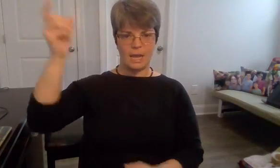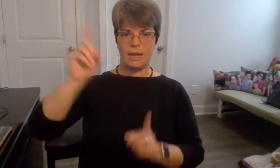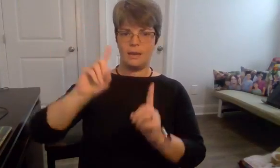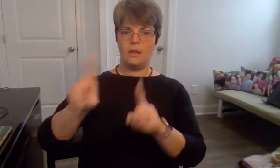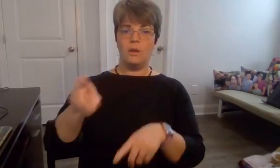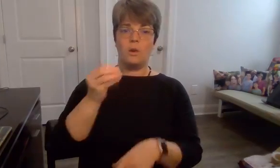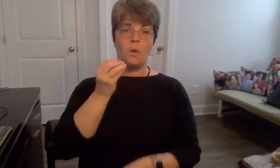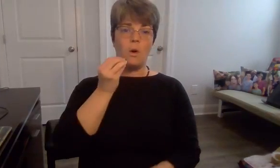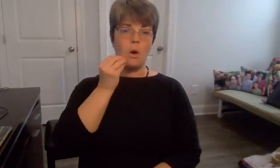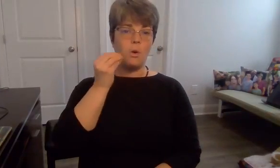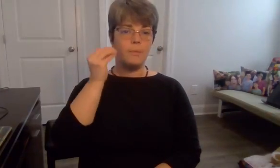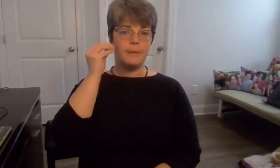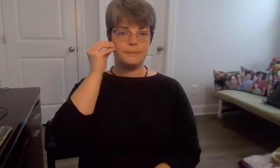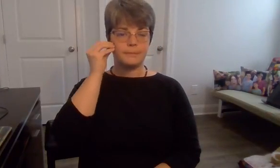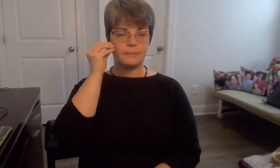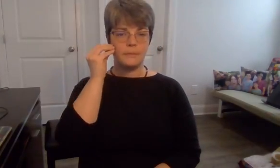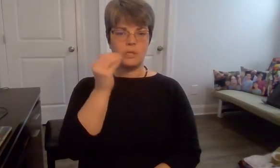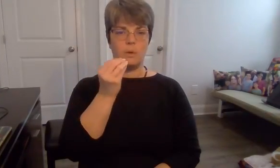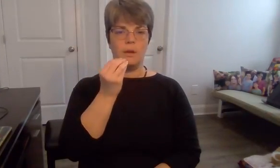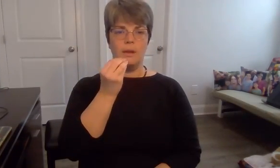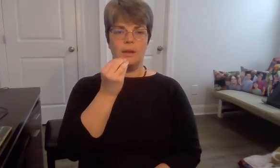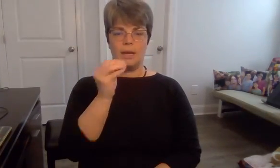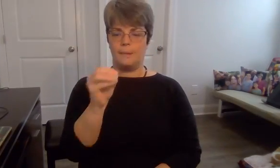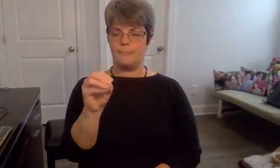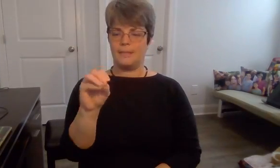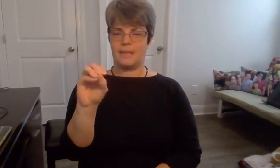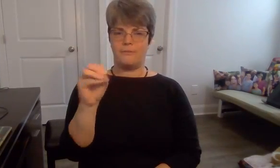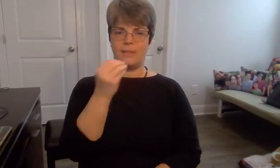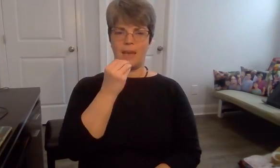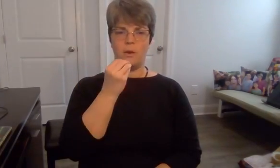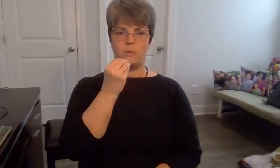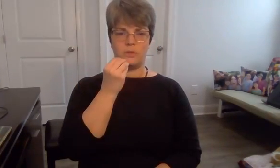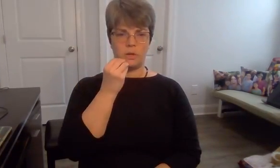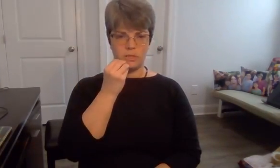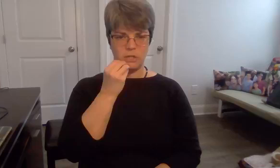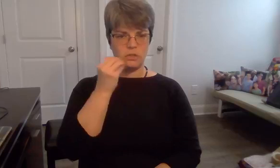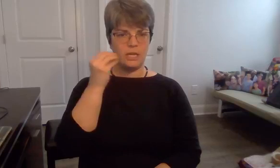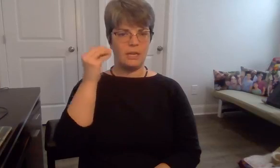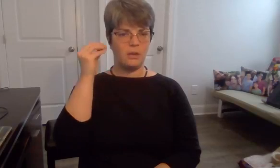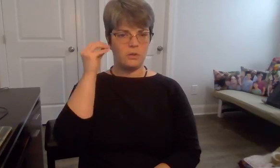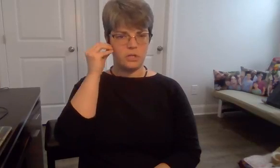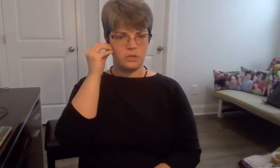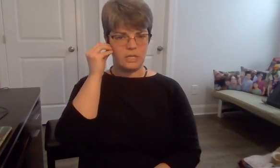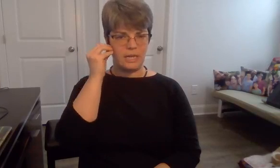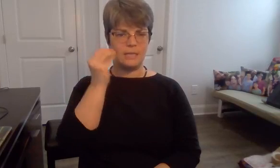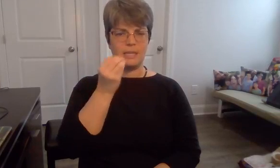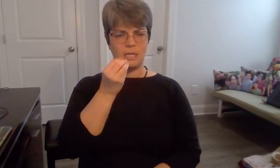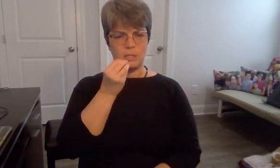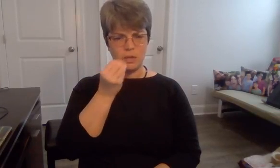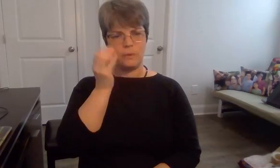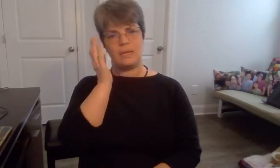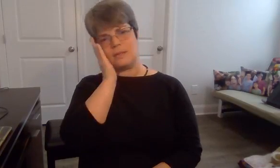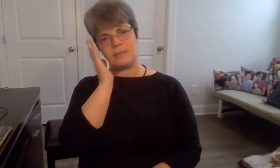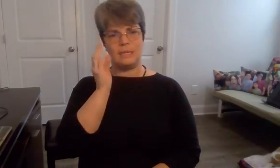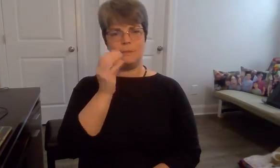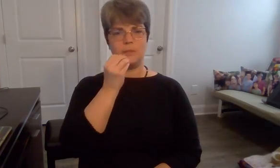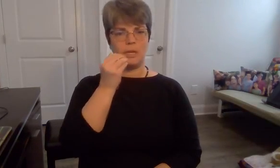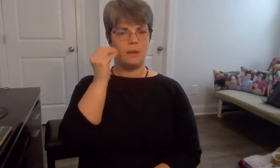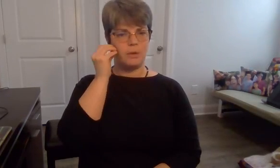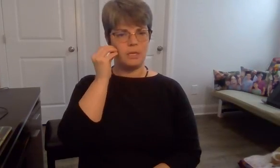outside, go home. So it's that flat O. It starts at your chin and goes to your cheek. It's like it's where you eat and sleep, so you kind of put it